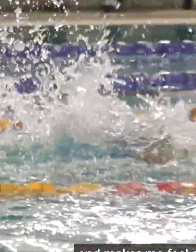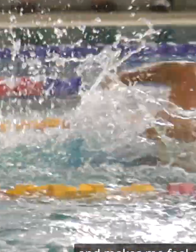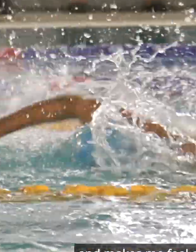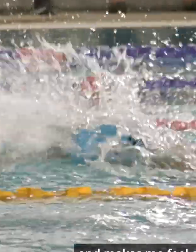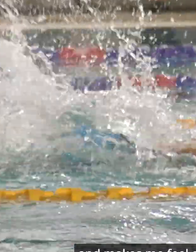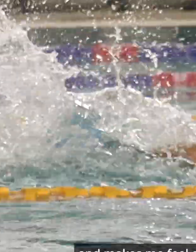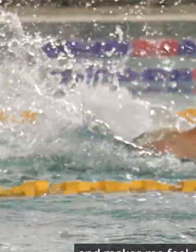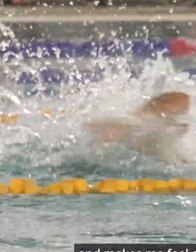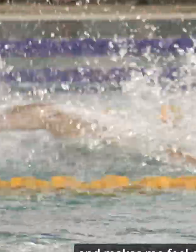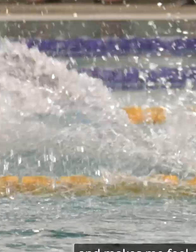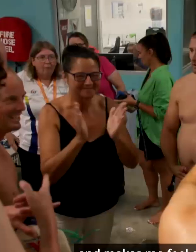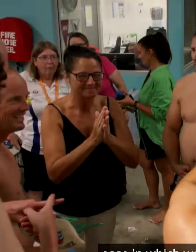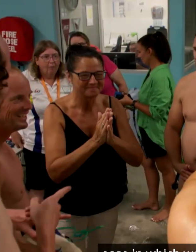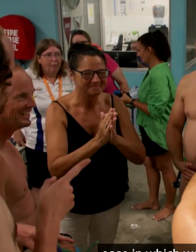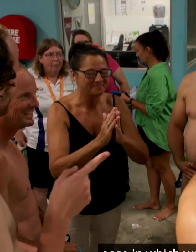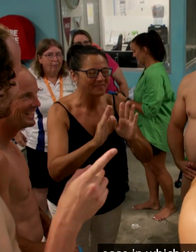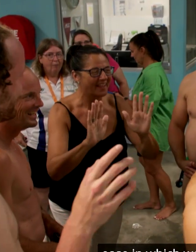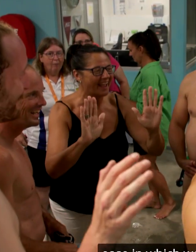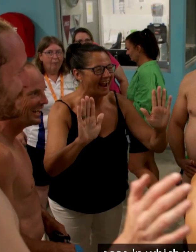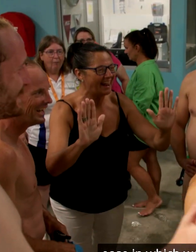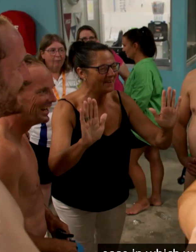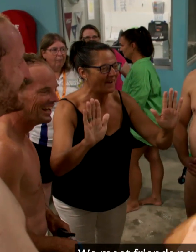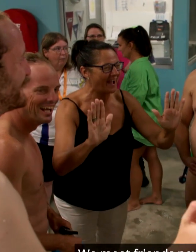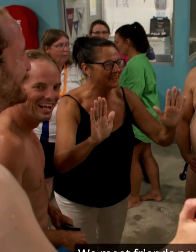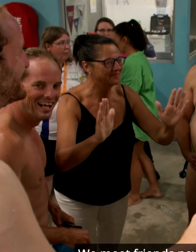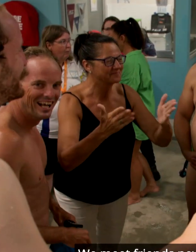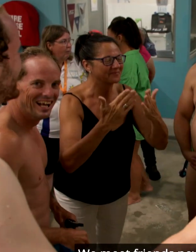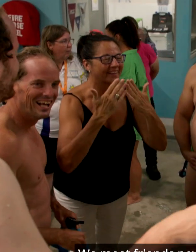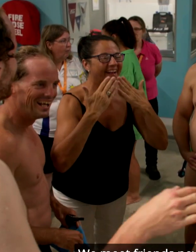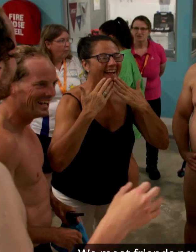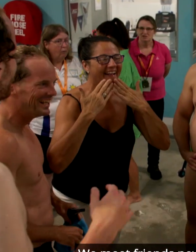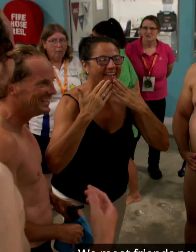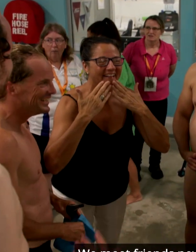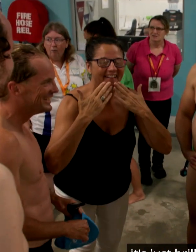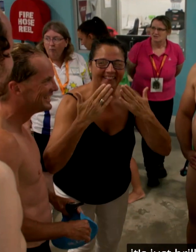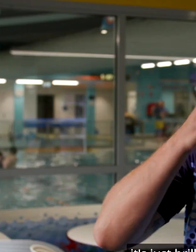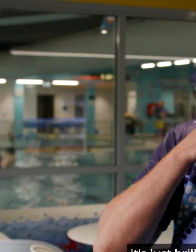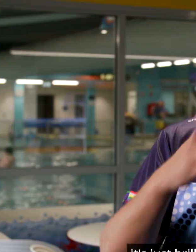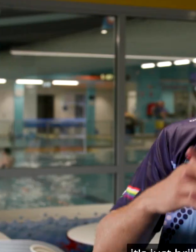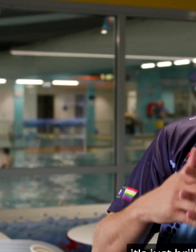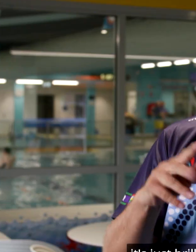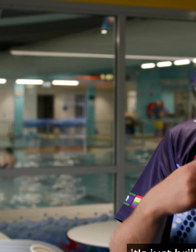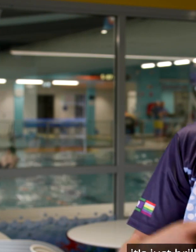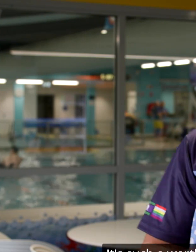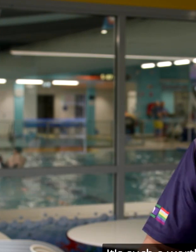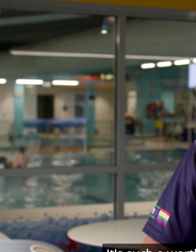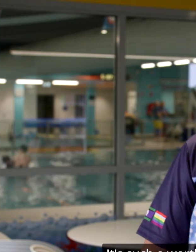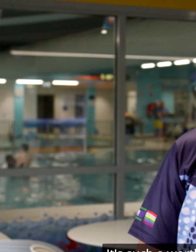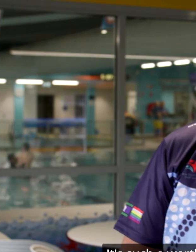me feel amazed at the ease in which we all have We meet friends new and old and it's just brilliant It's such a